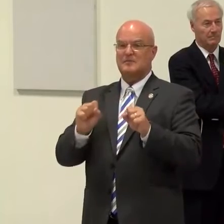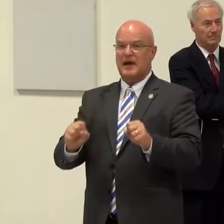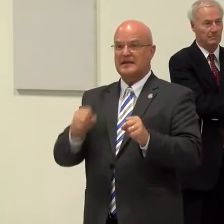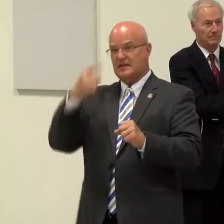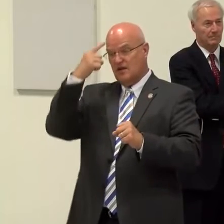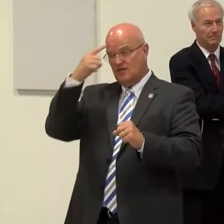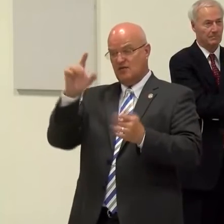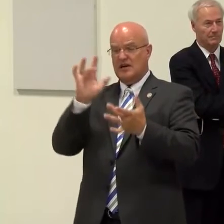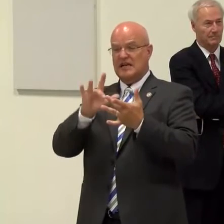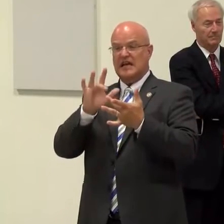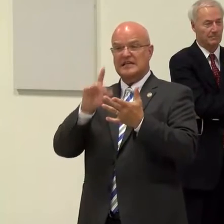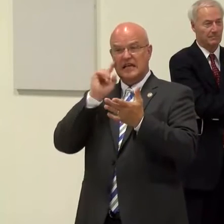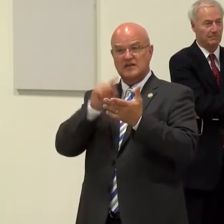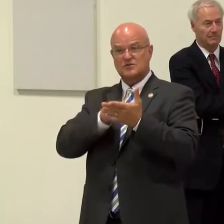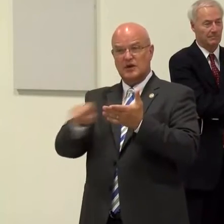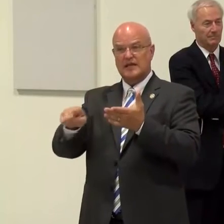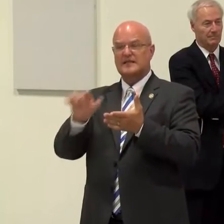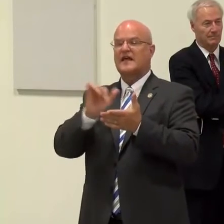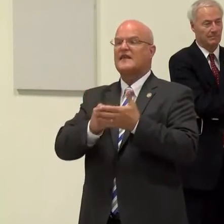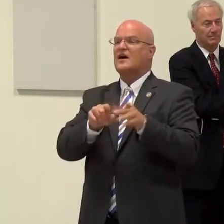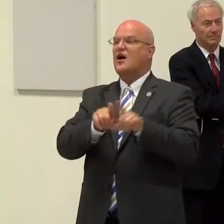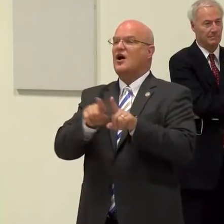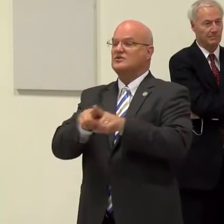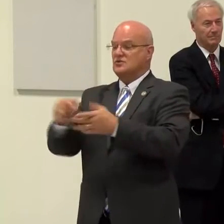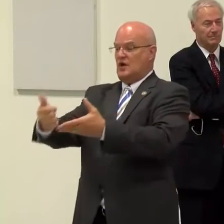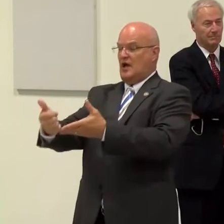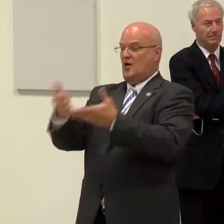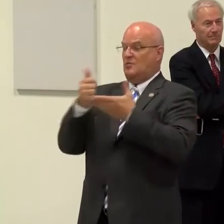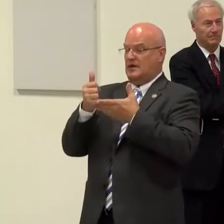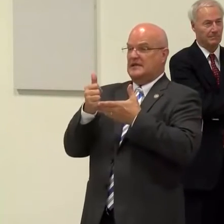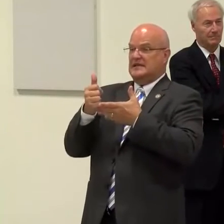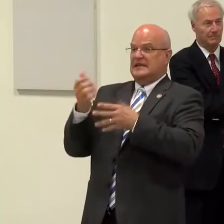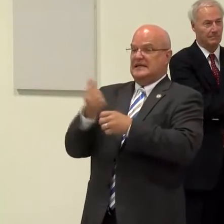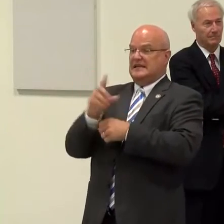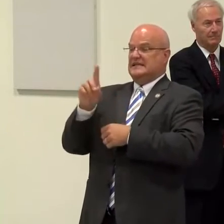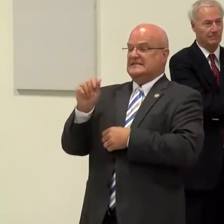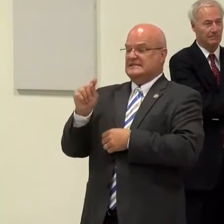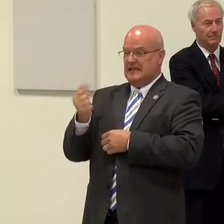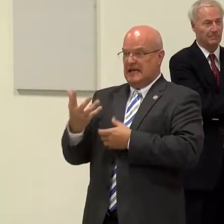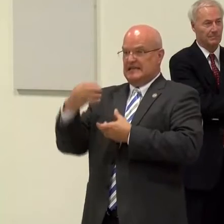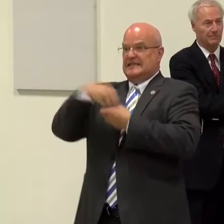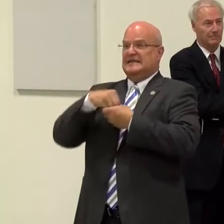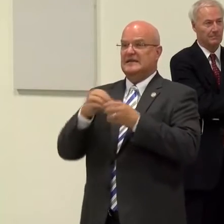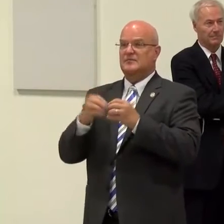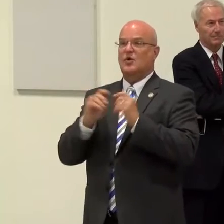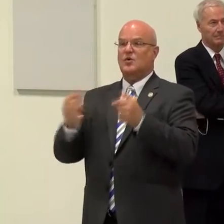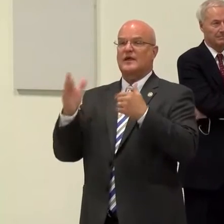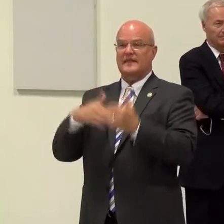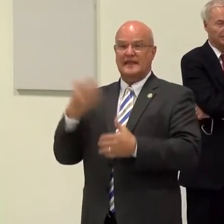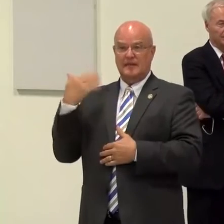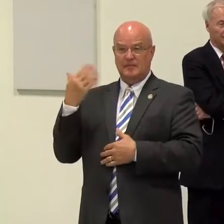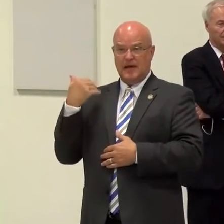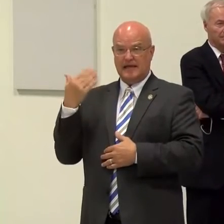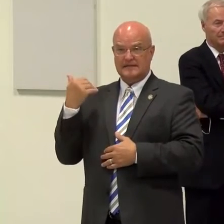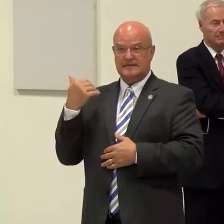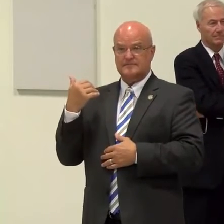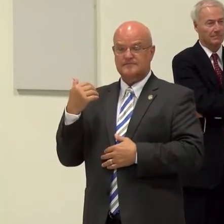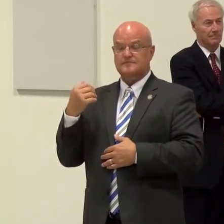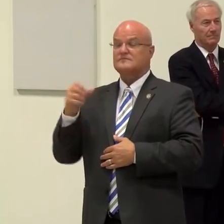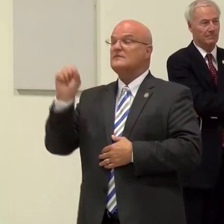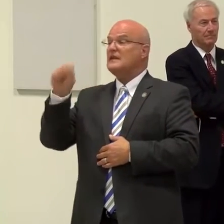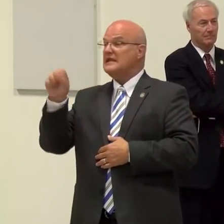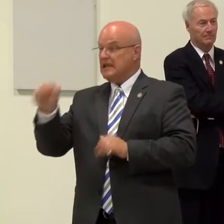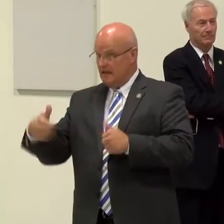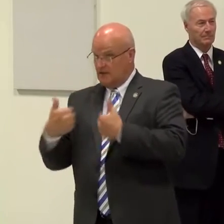capacity for contact tracing. That should also help us to get data in more quickly than we have. So, yes, there